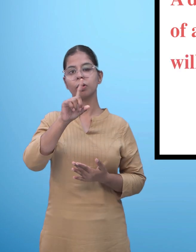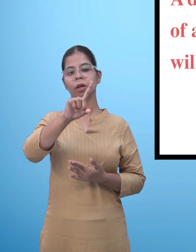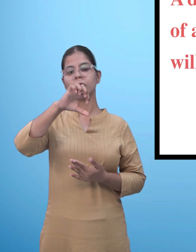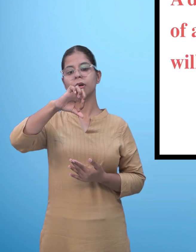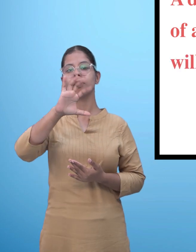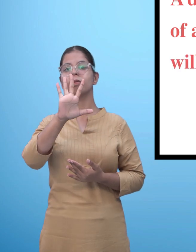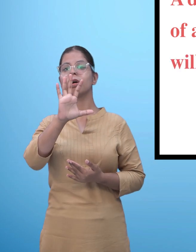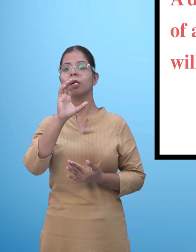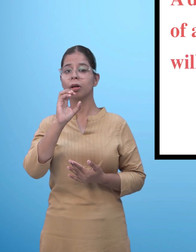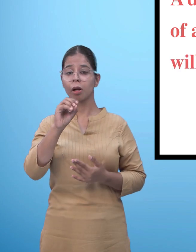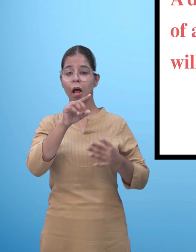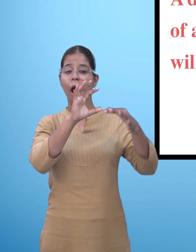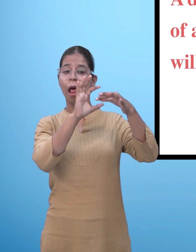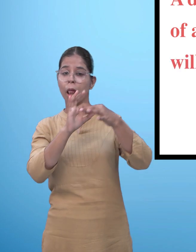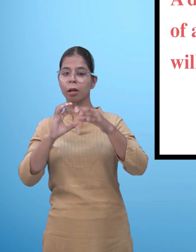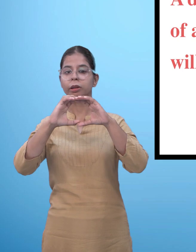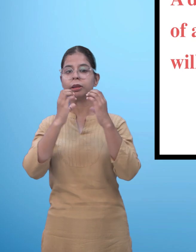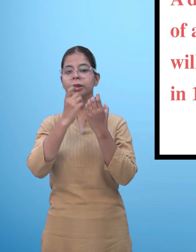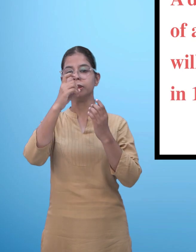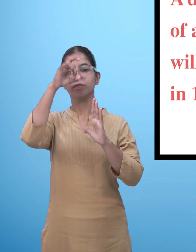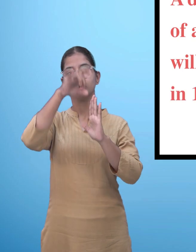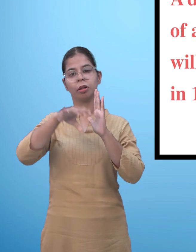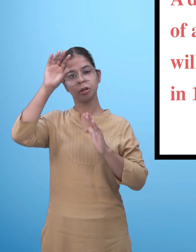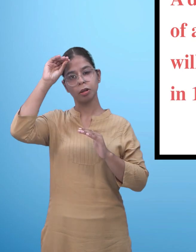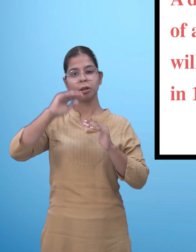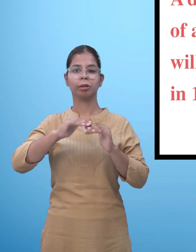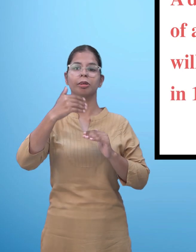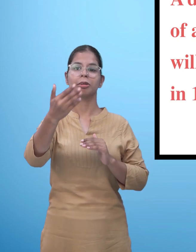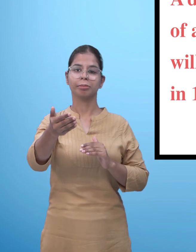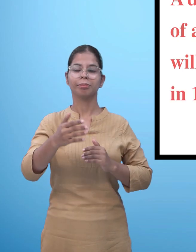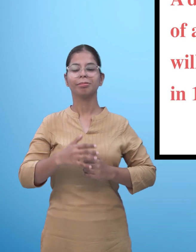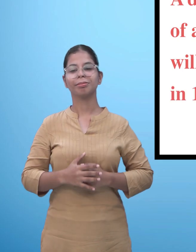be studied in grade 7, came into force in 1950.